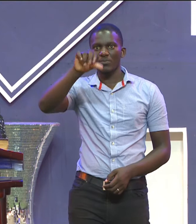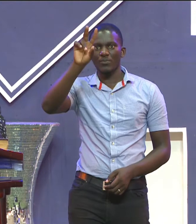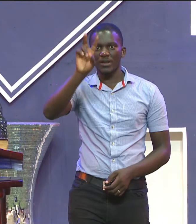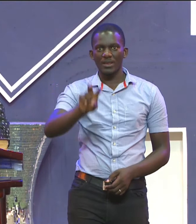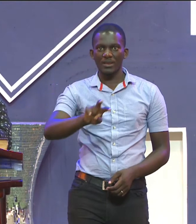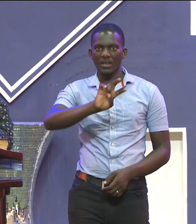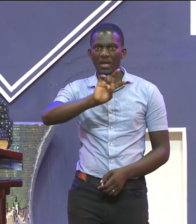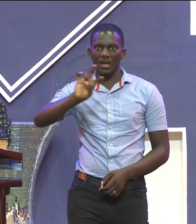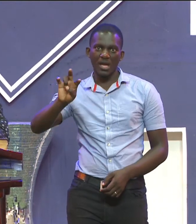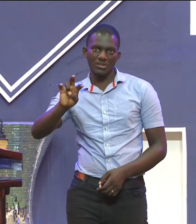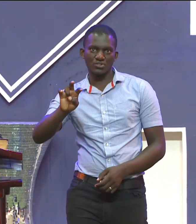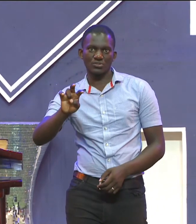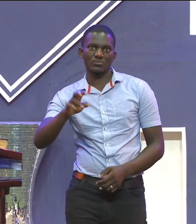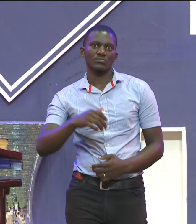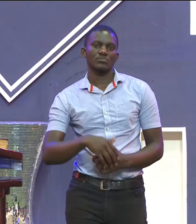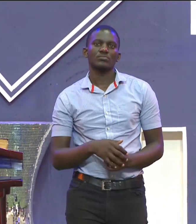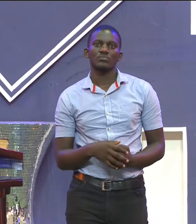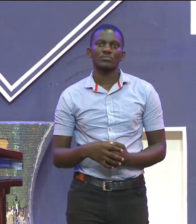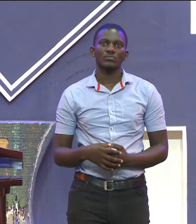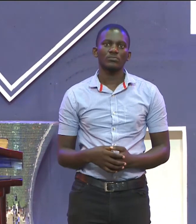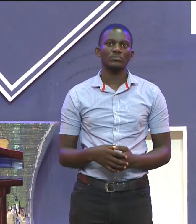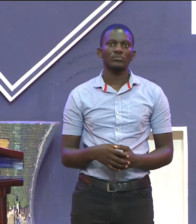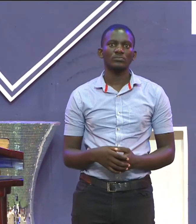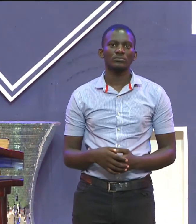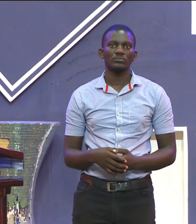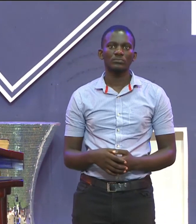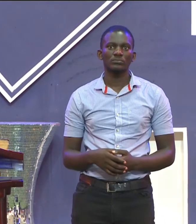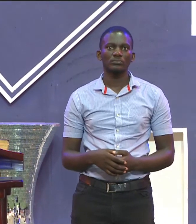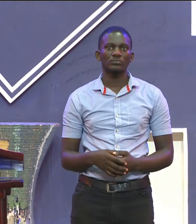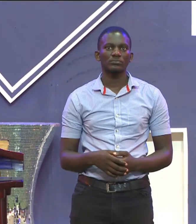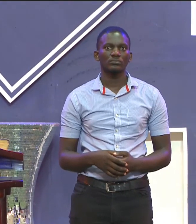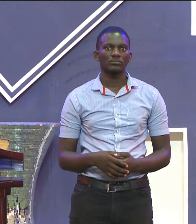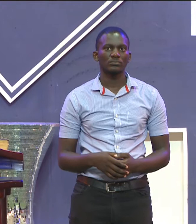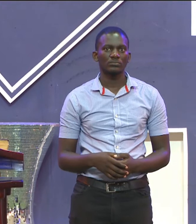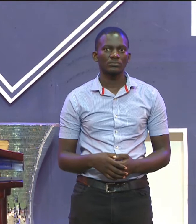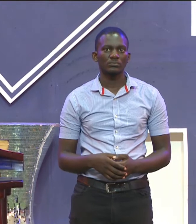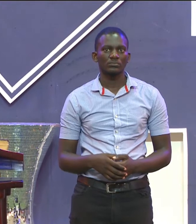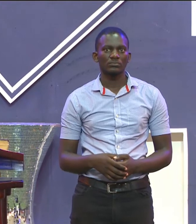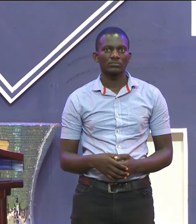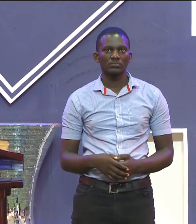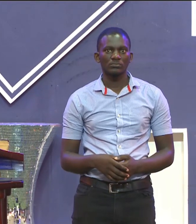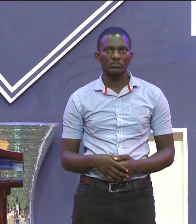hash no nyiga yes. For you to get the prompt of merchant code, you'll have to press